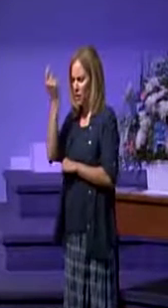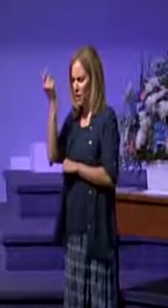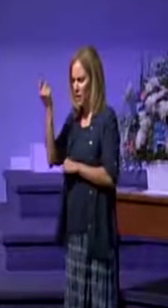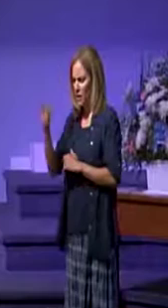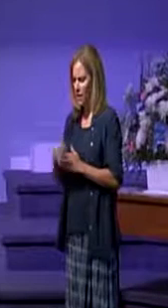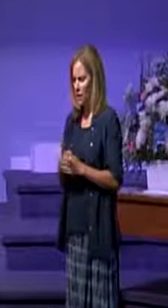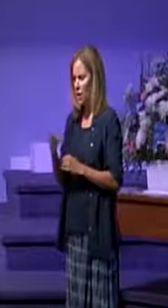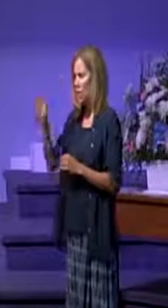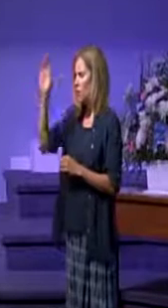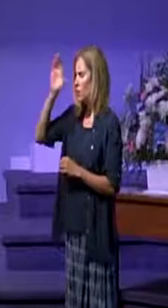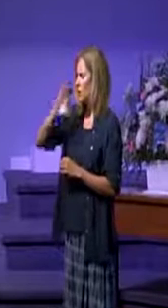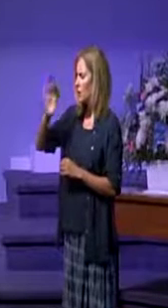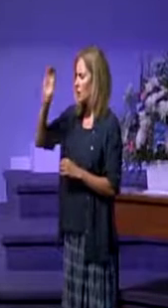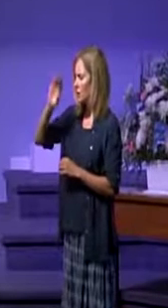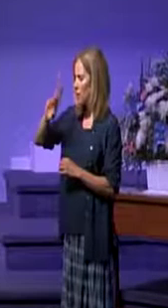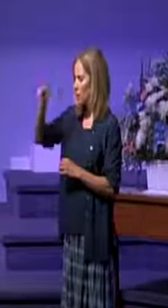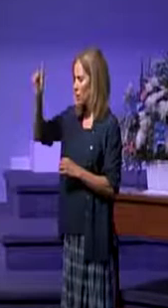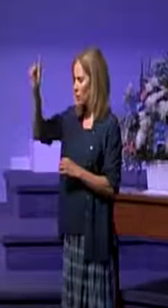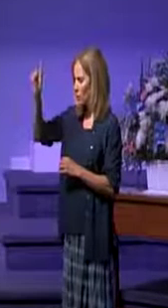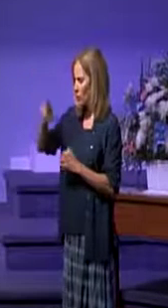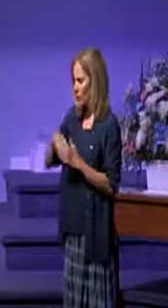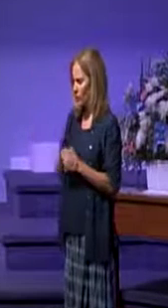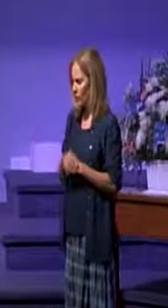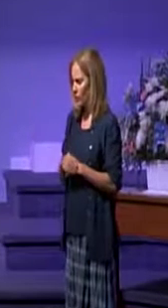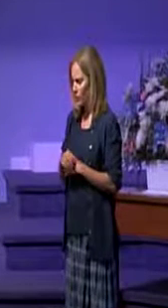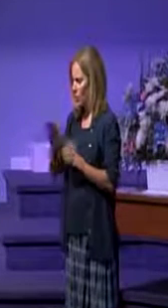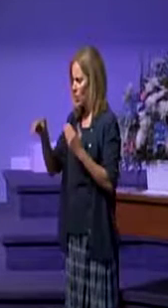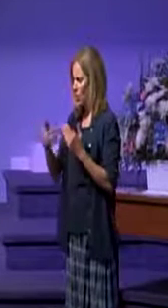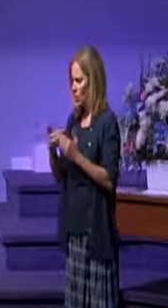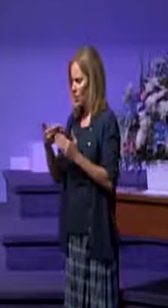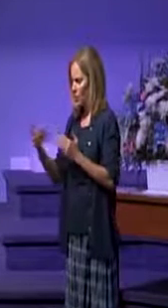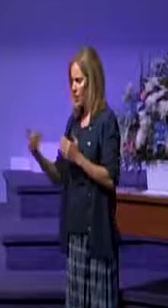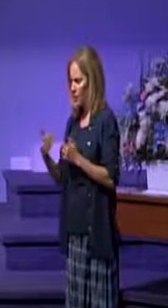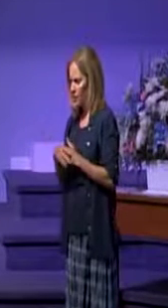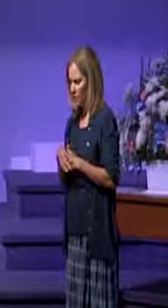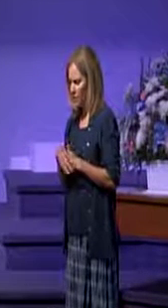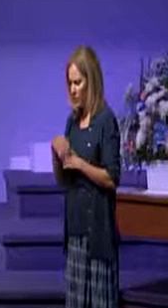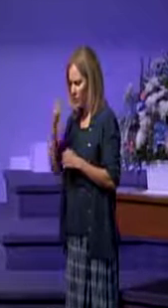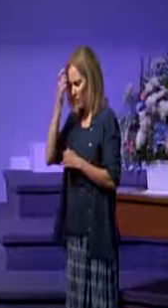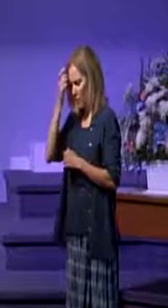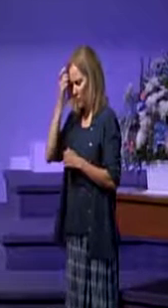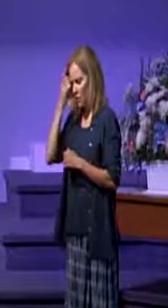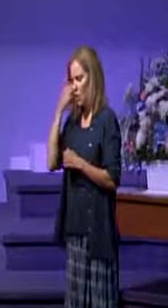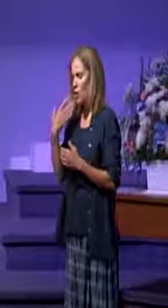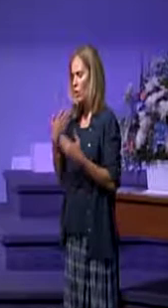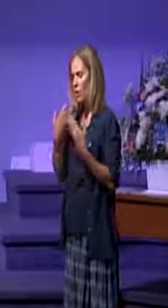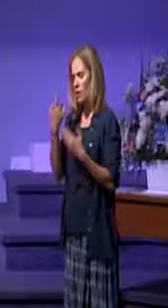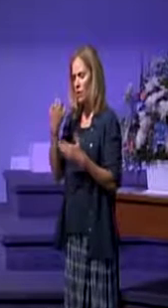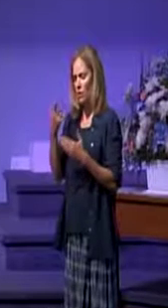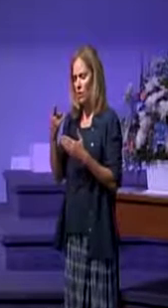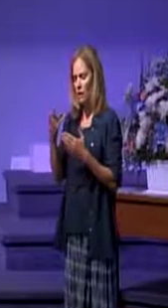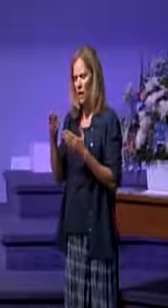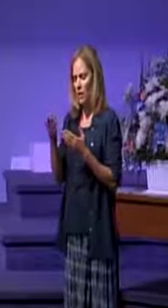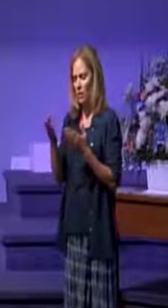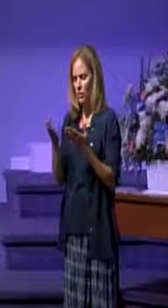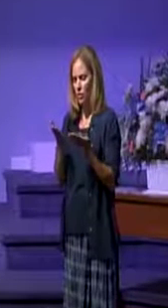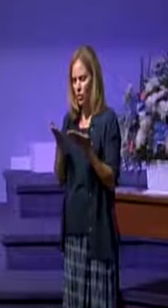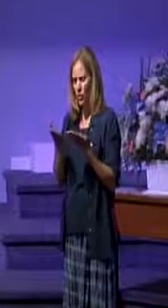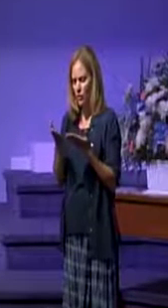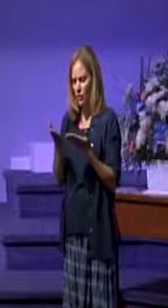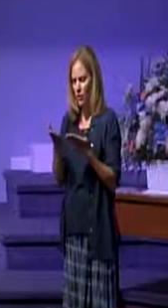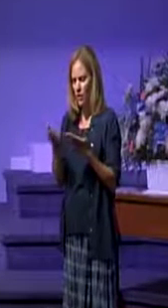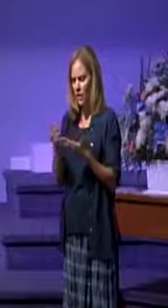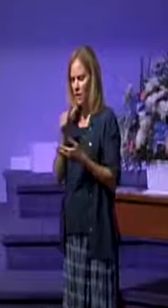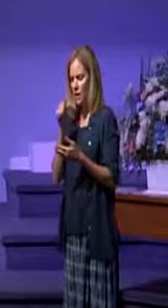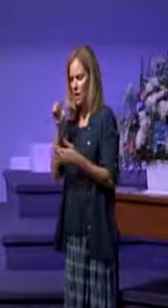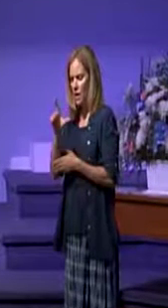To seek you in all things. We thank you for those that served yesterday at Lafayette Day